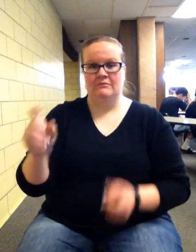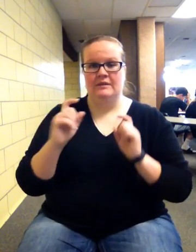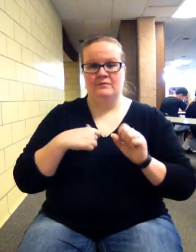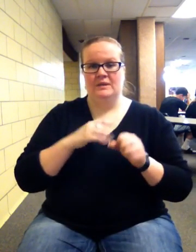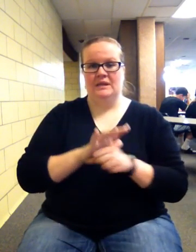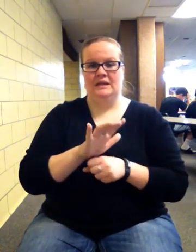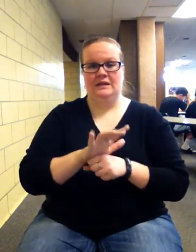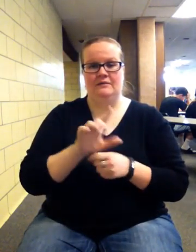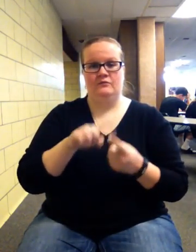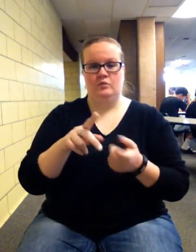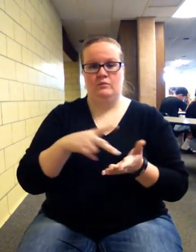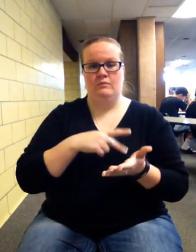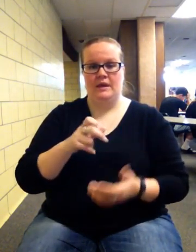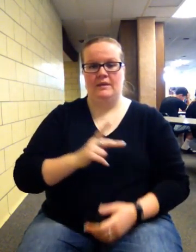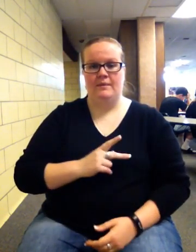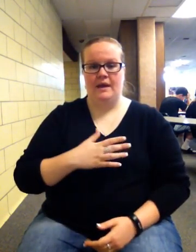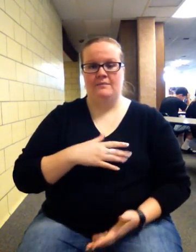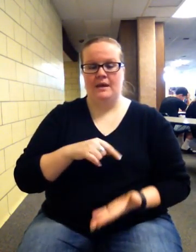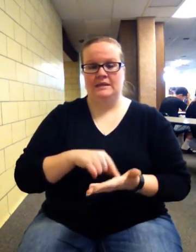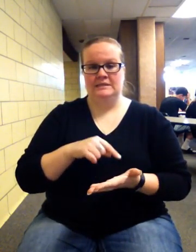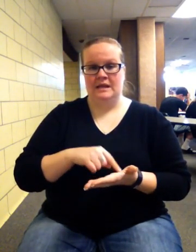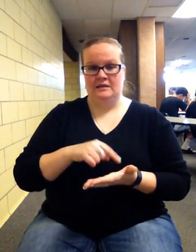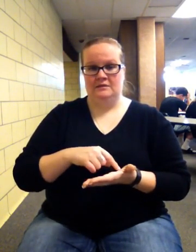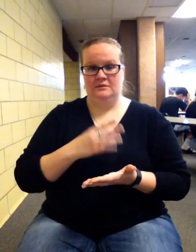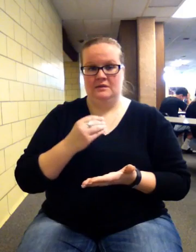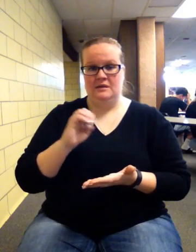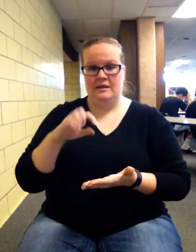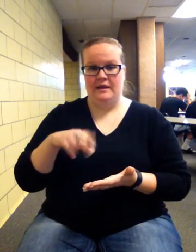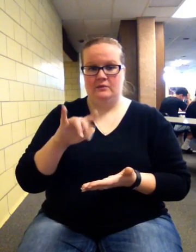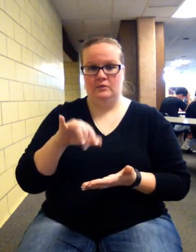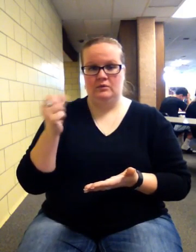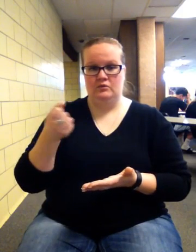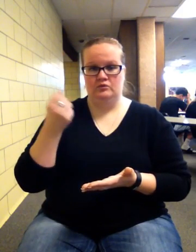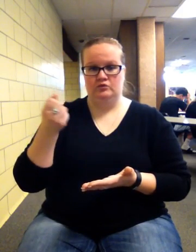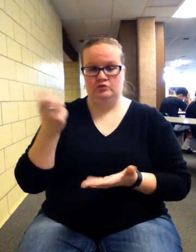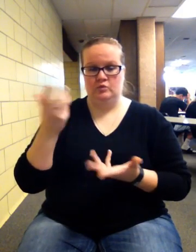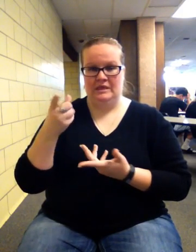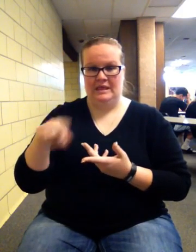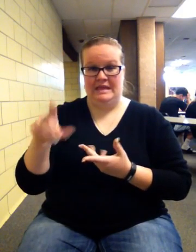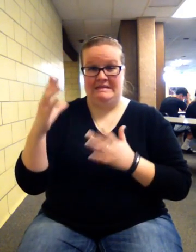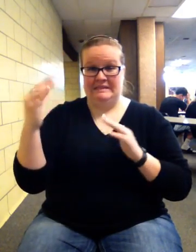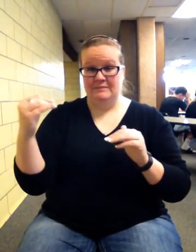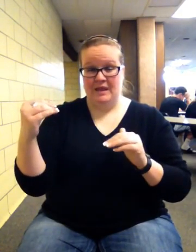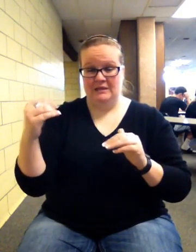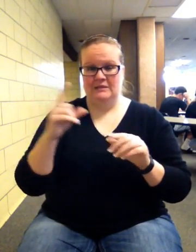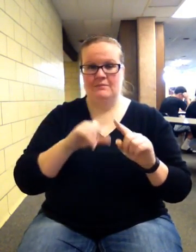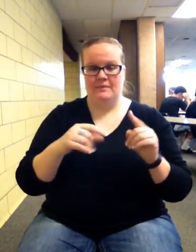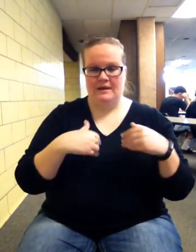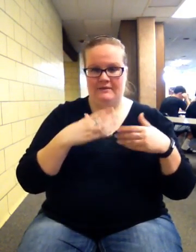to pay back my debt holders and my equity holders, the returns that they're expecting, that I even have some left over for my company.